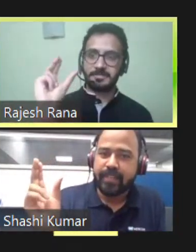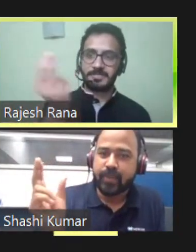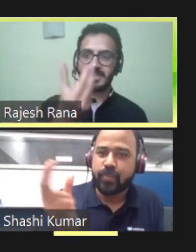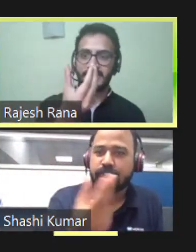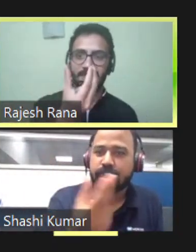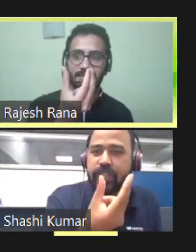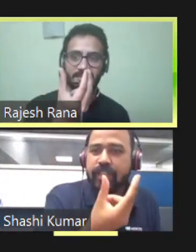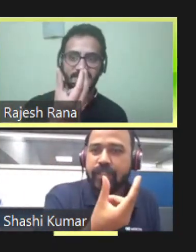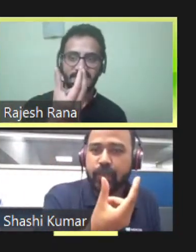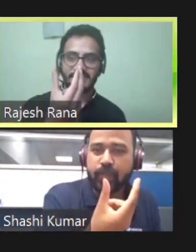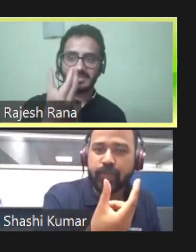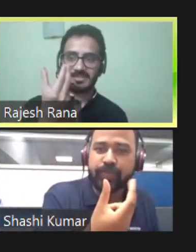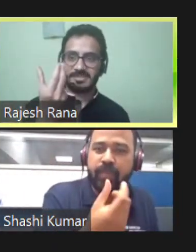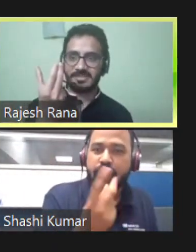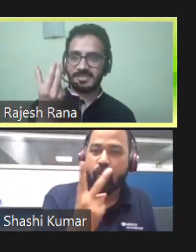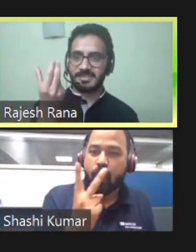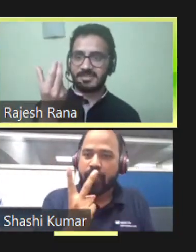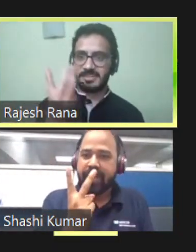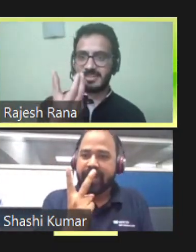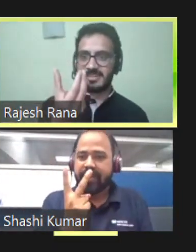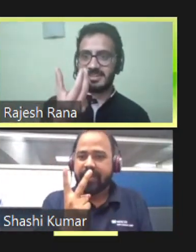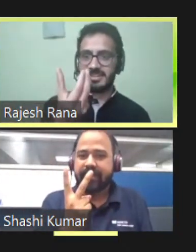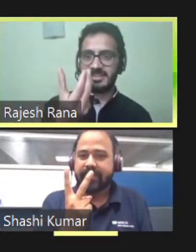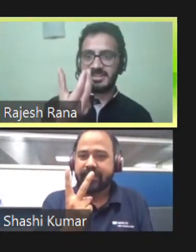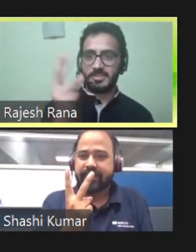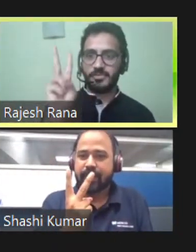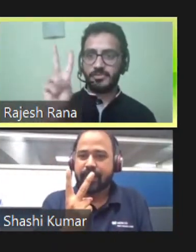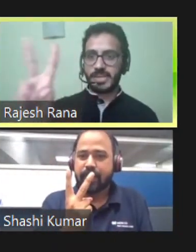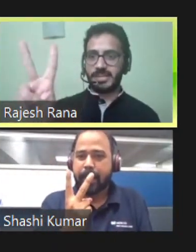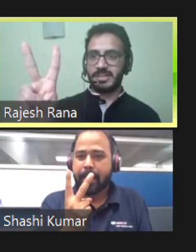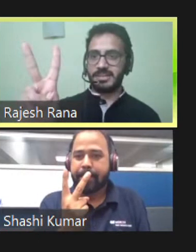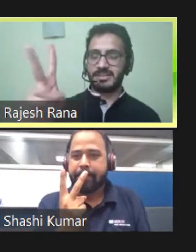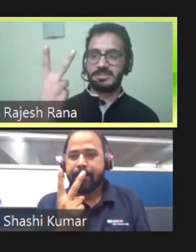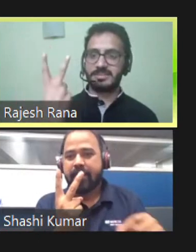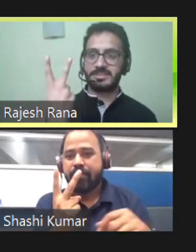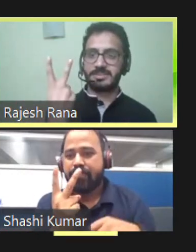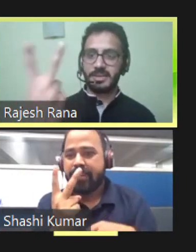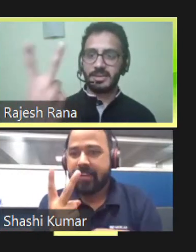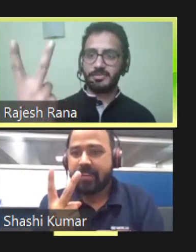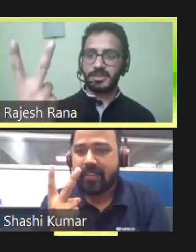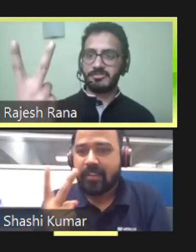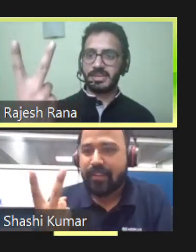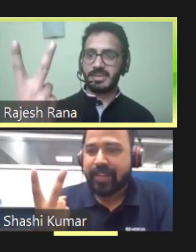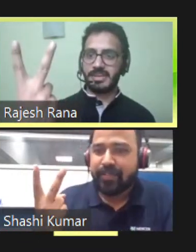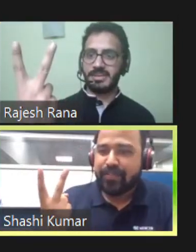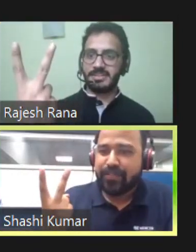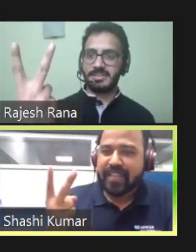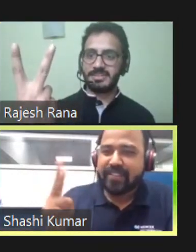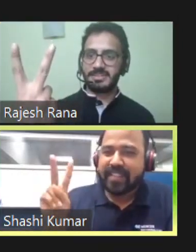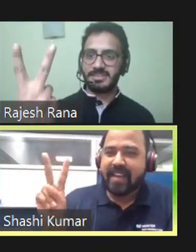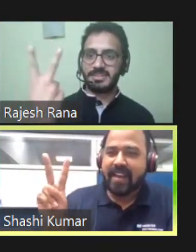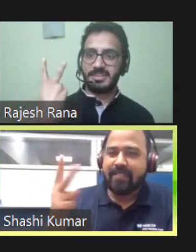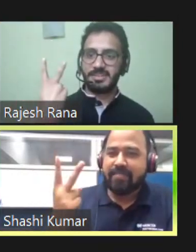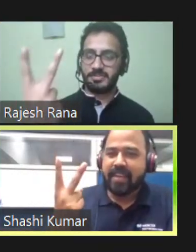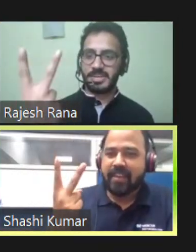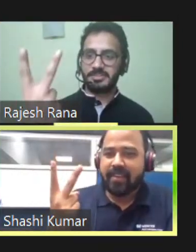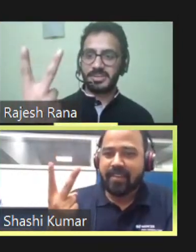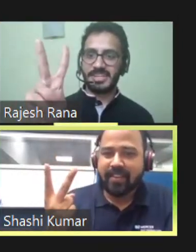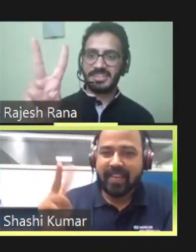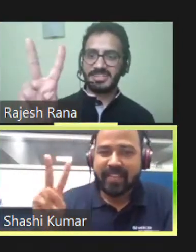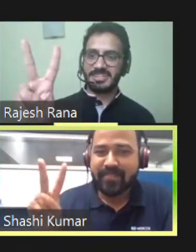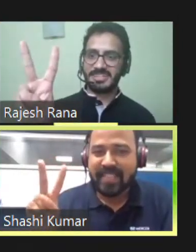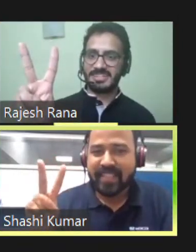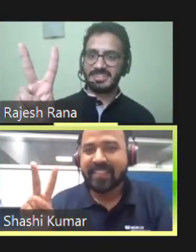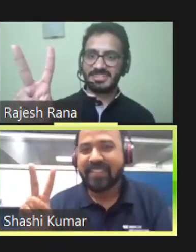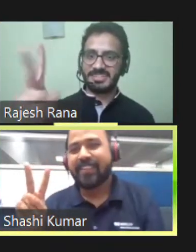Right? U. U. V. V. That's a sign of victory. Victory sign. V.